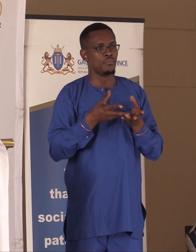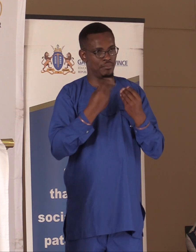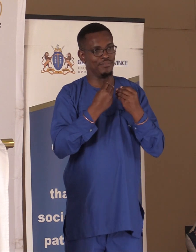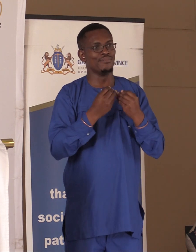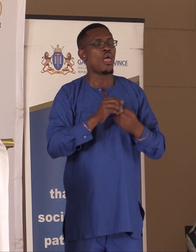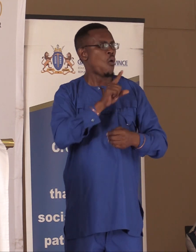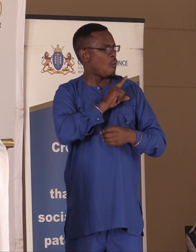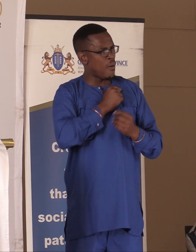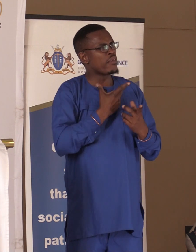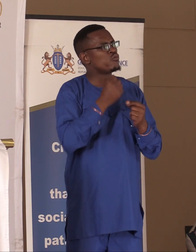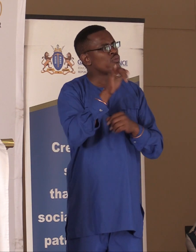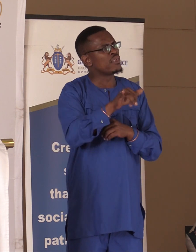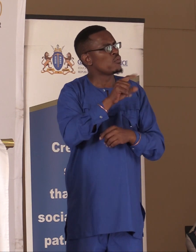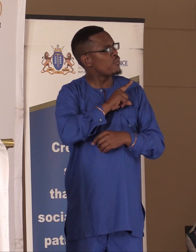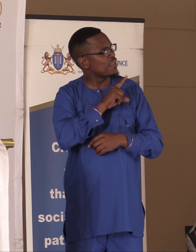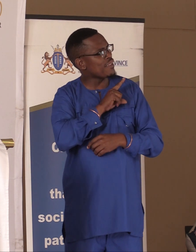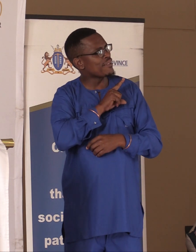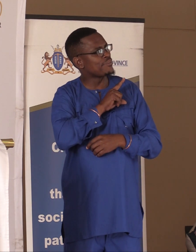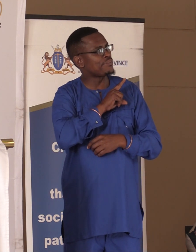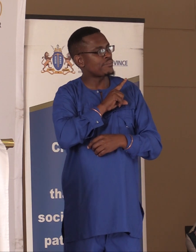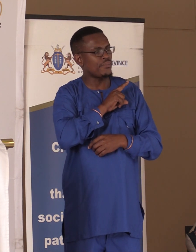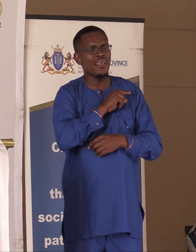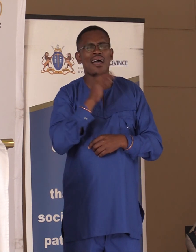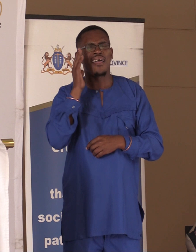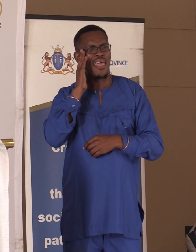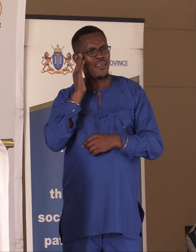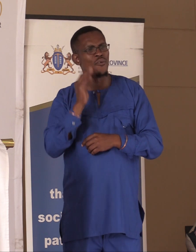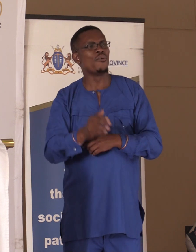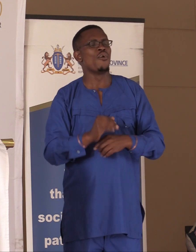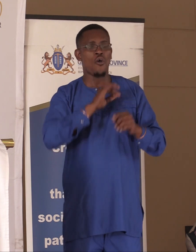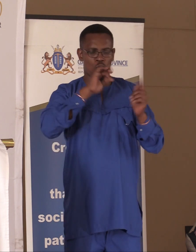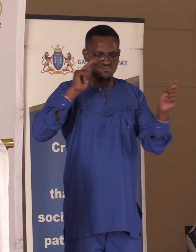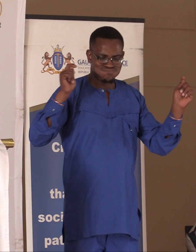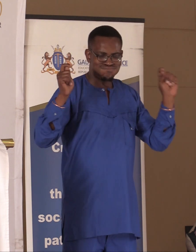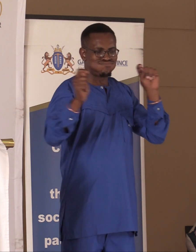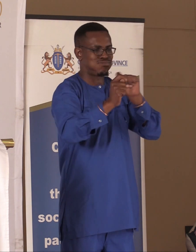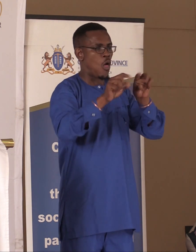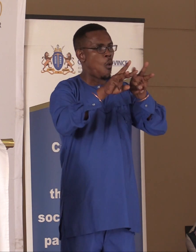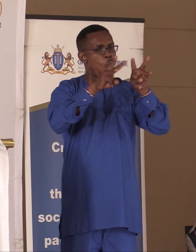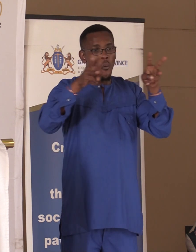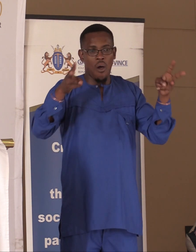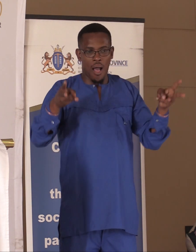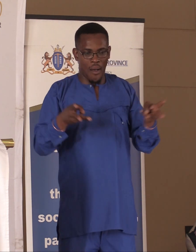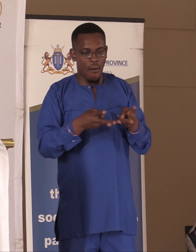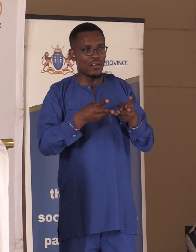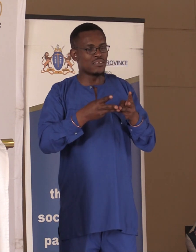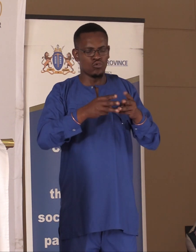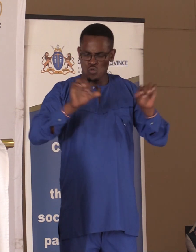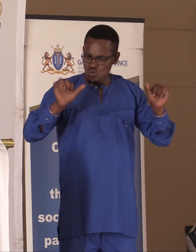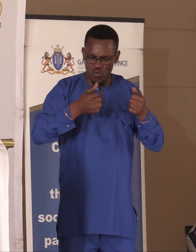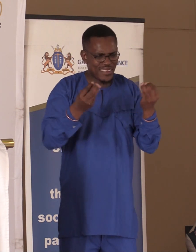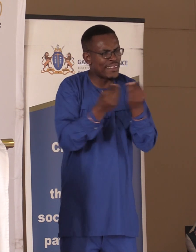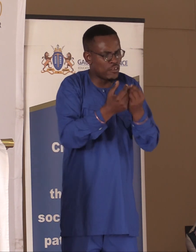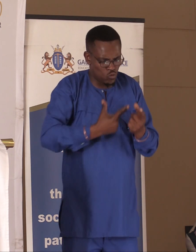Why did I do that? Because I know if you want to change the world, if you want to do amazing